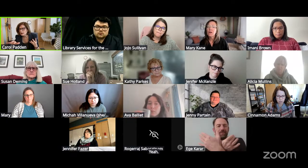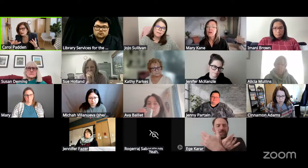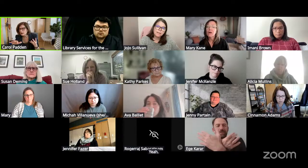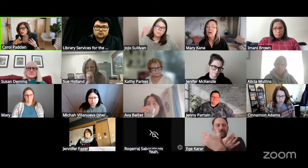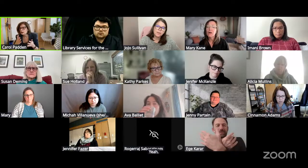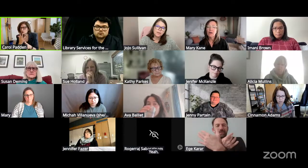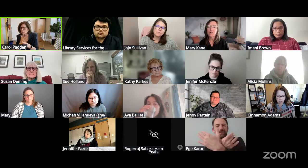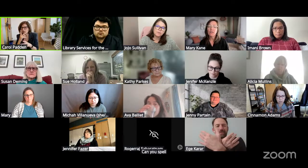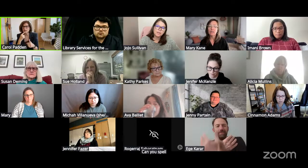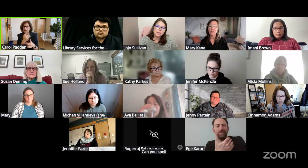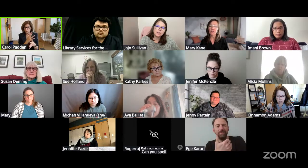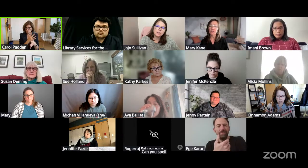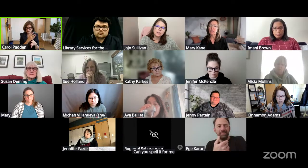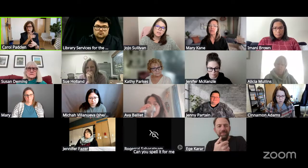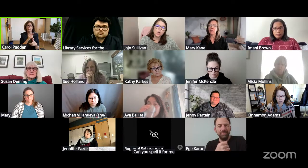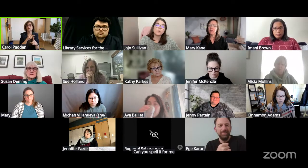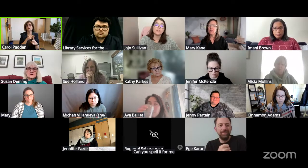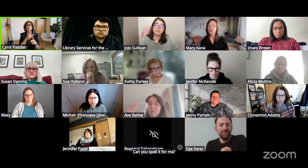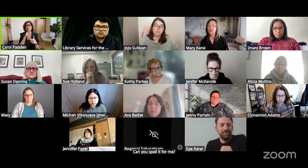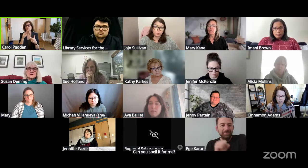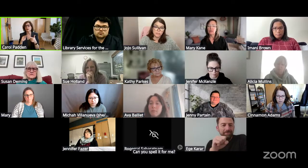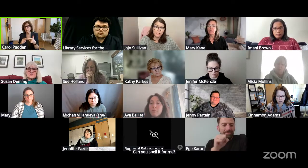Can you spell it for me? Oh, okay, Germany,